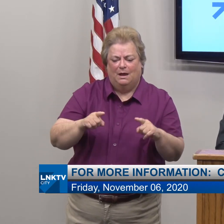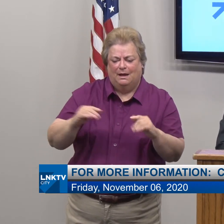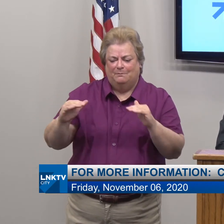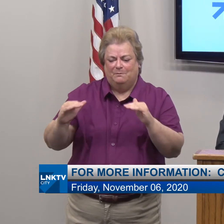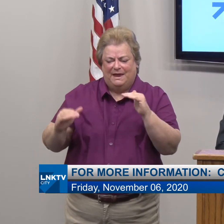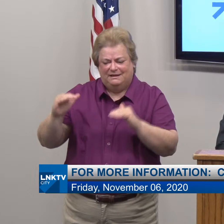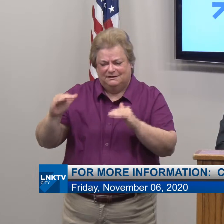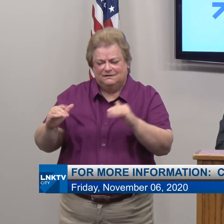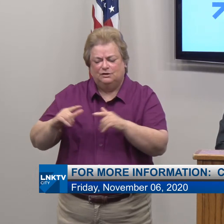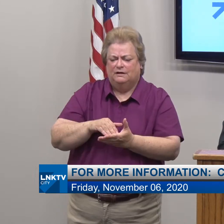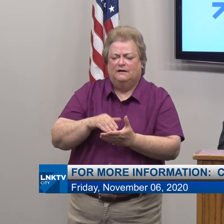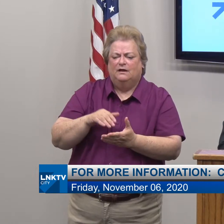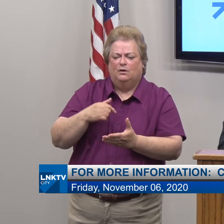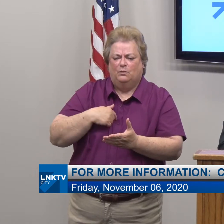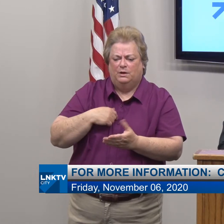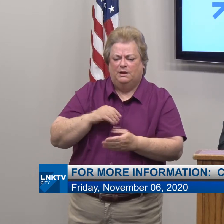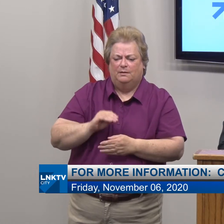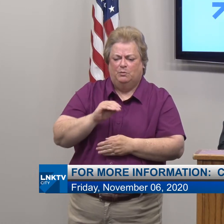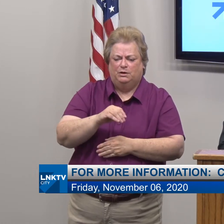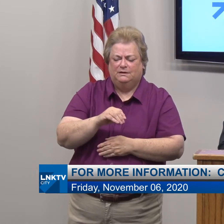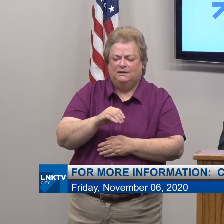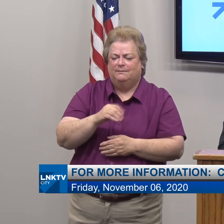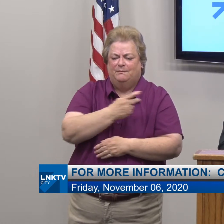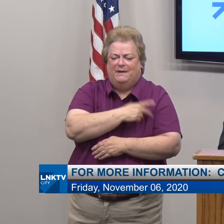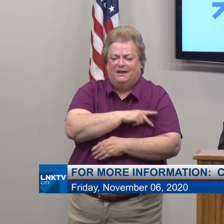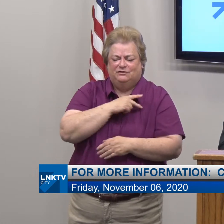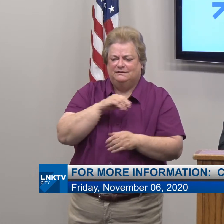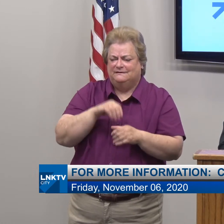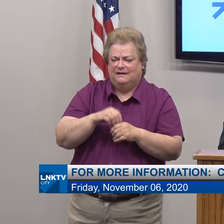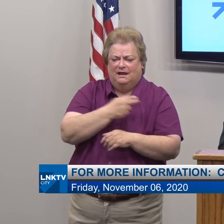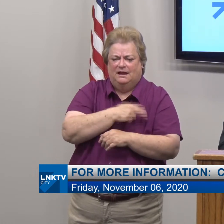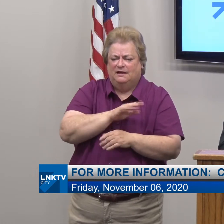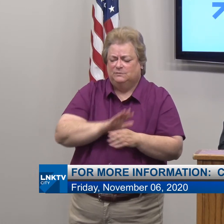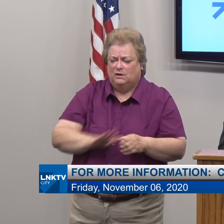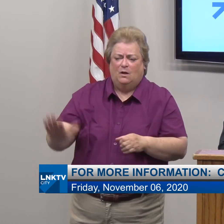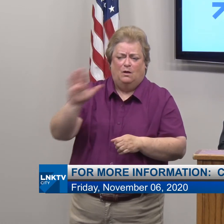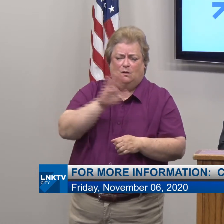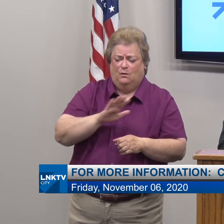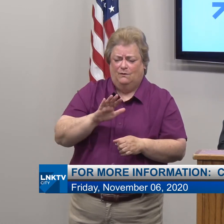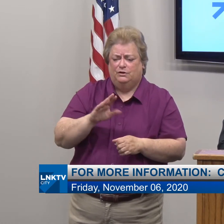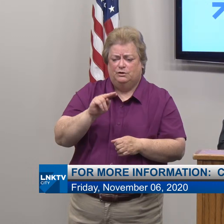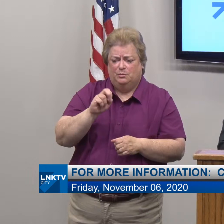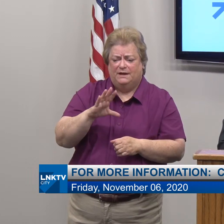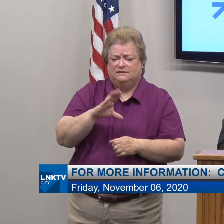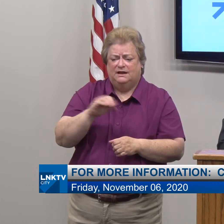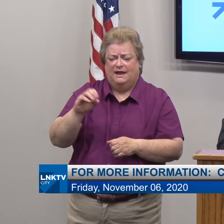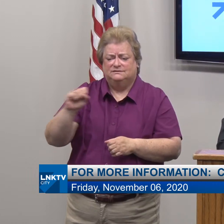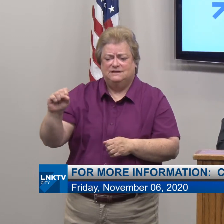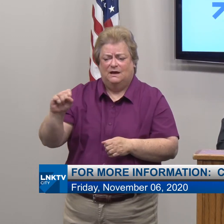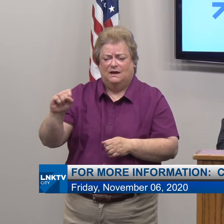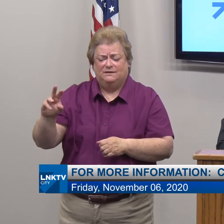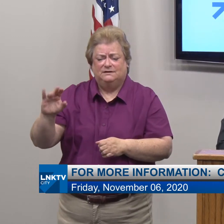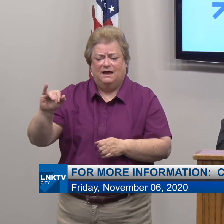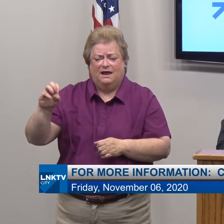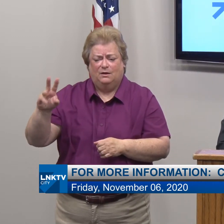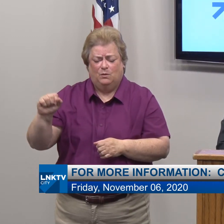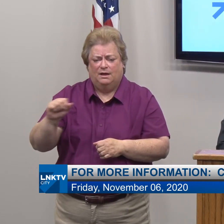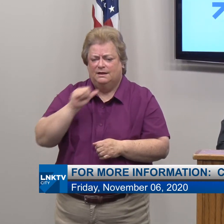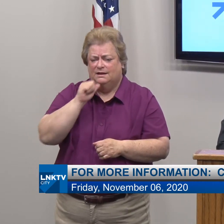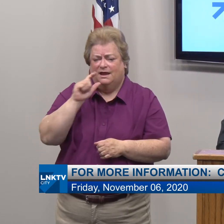transfer center, we place patients in hospitals all across Nebraska and southwest Iowa, not just within our own CHI